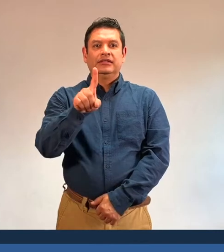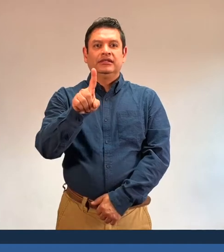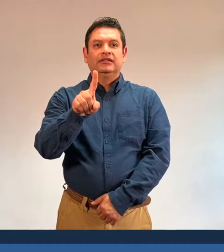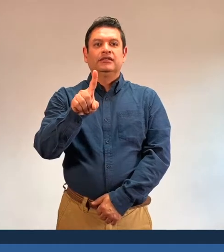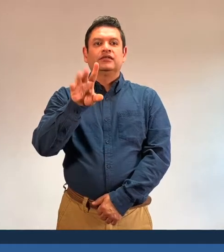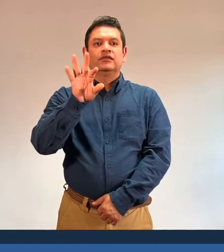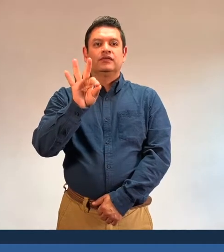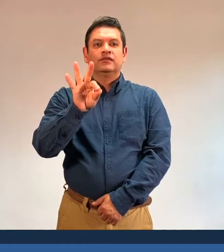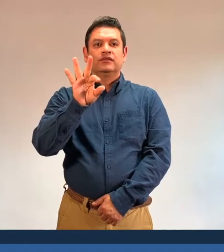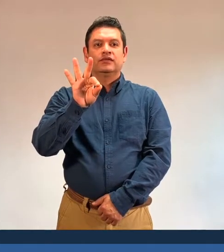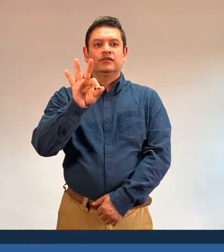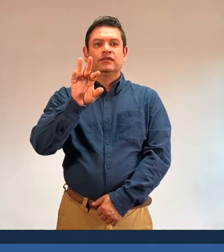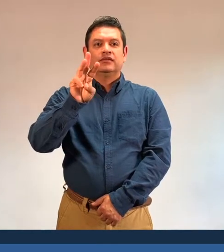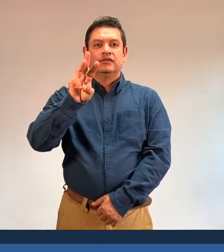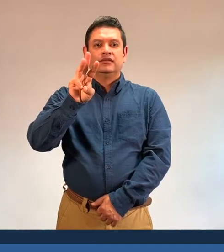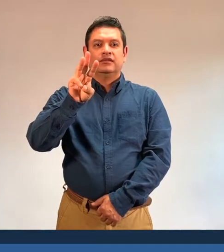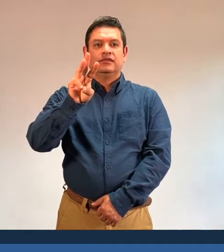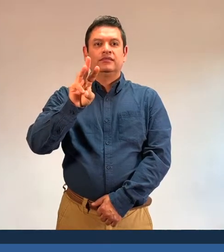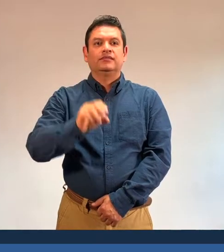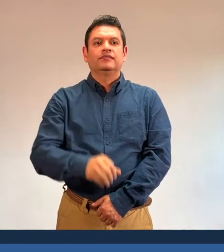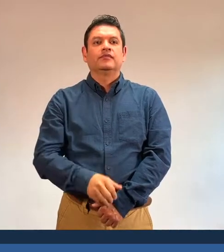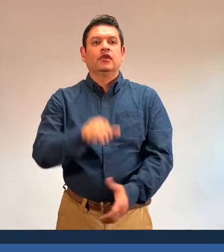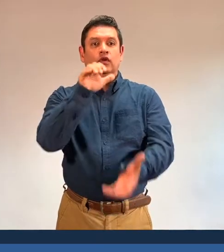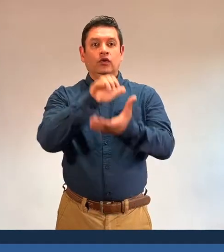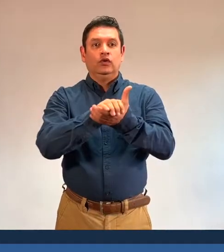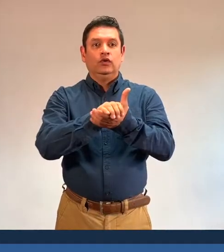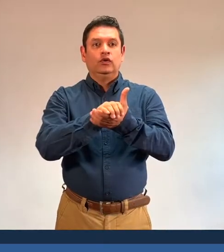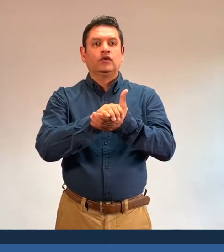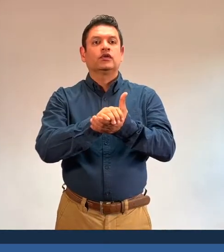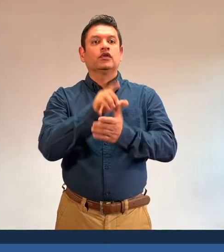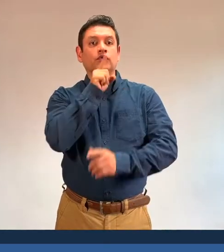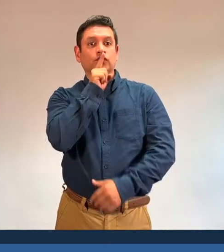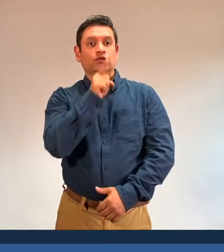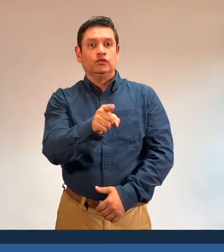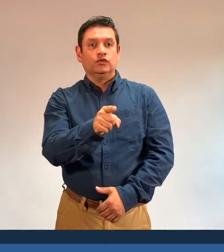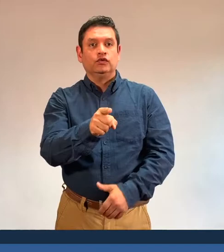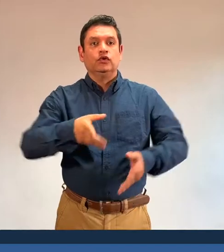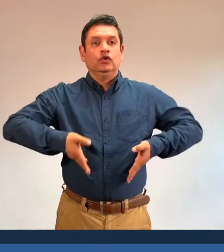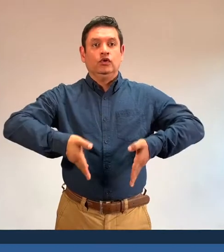In 1966, the couple settled for good in Pastita 158.